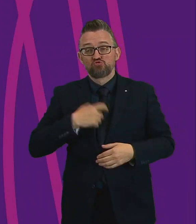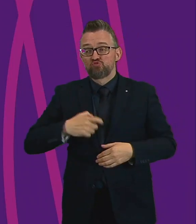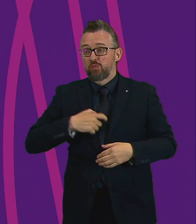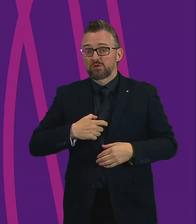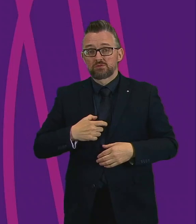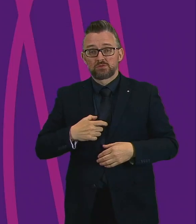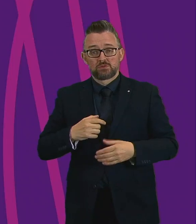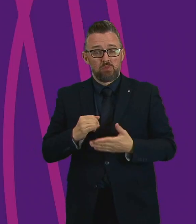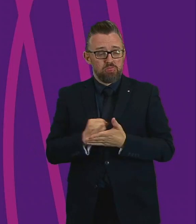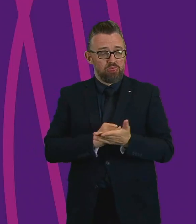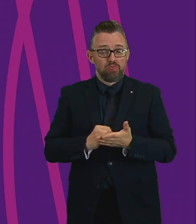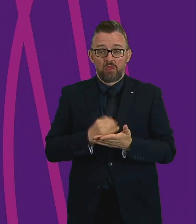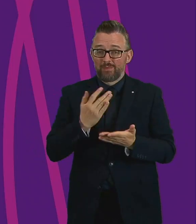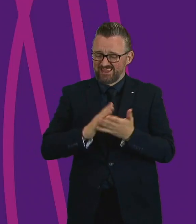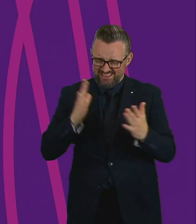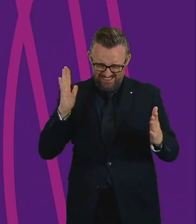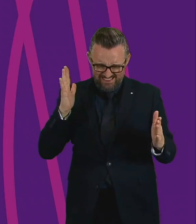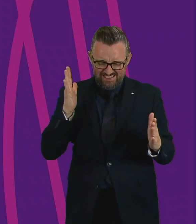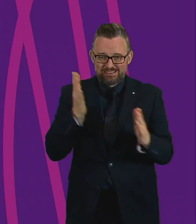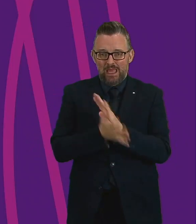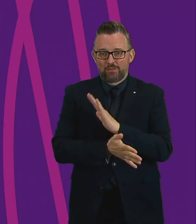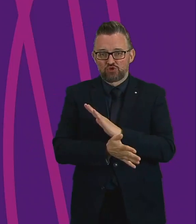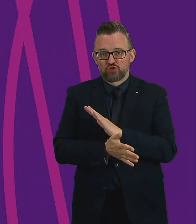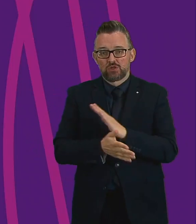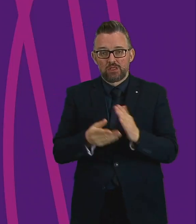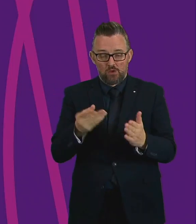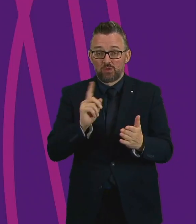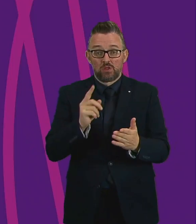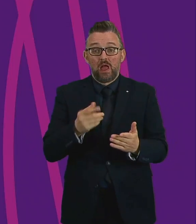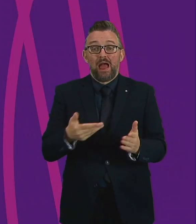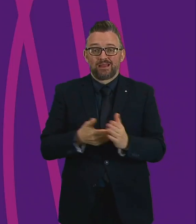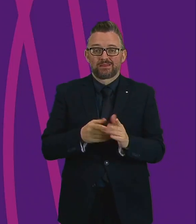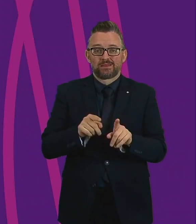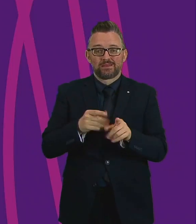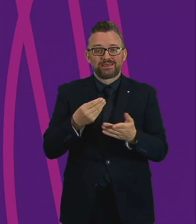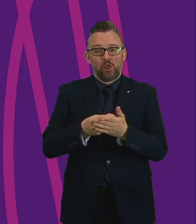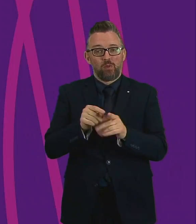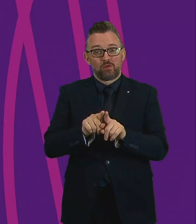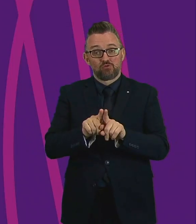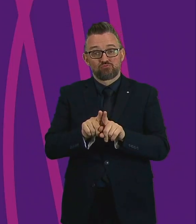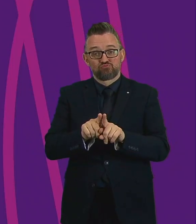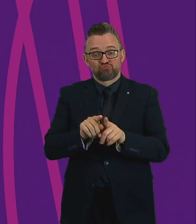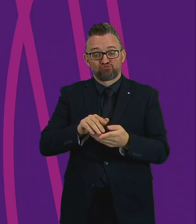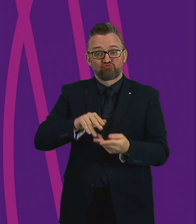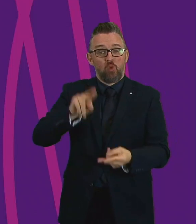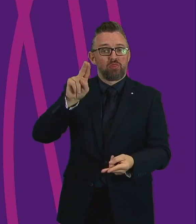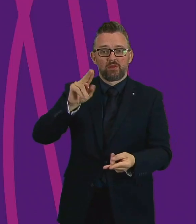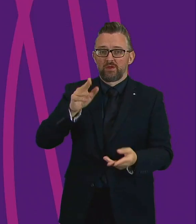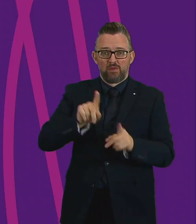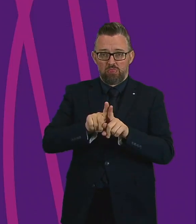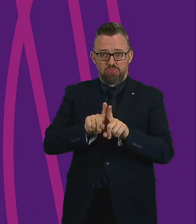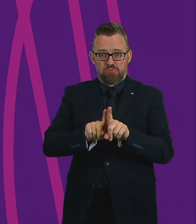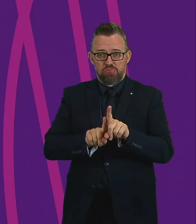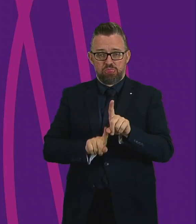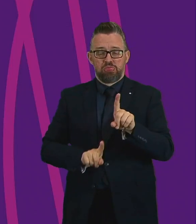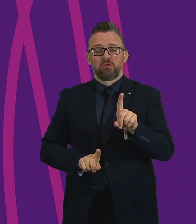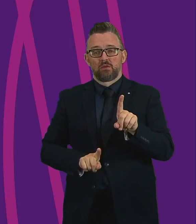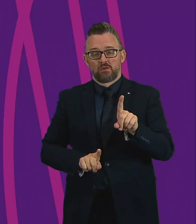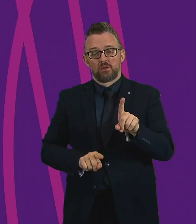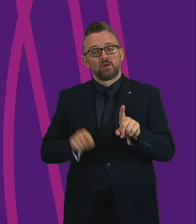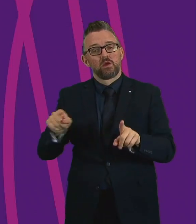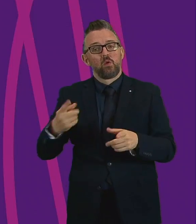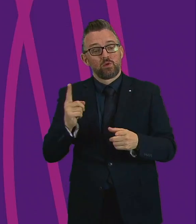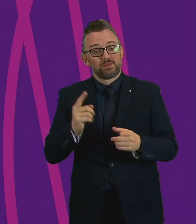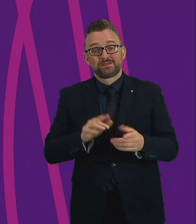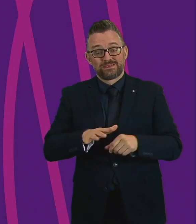it actually damaged and held back economic growth. Failed Tory austerity also resulted in a situation